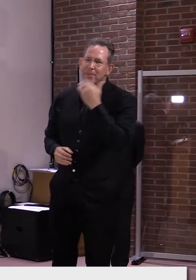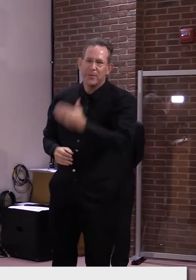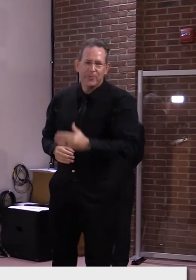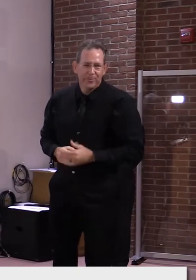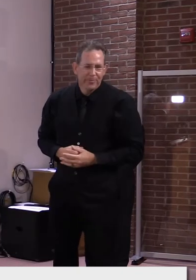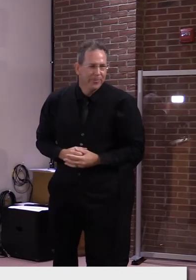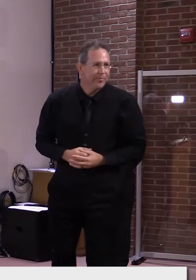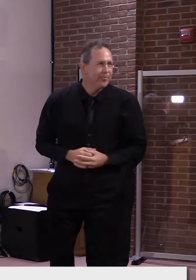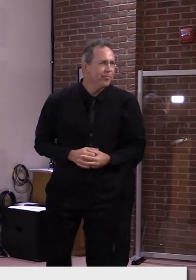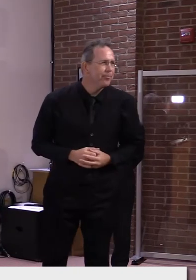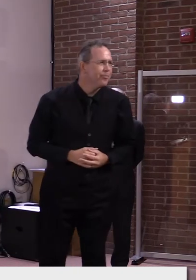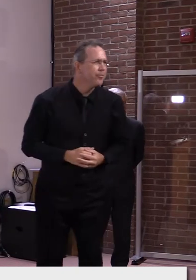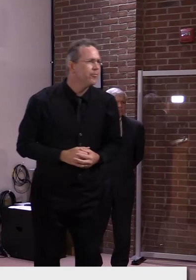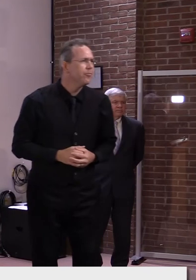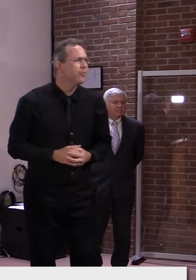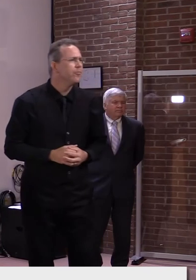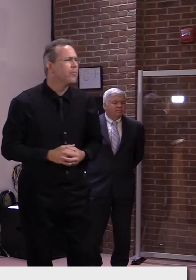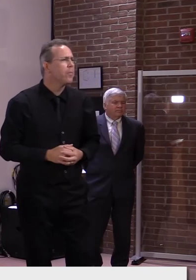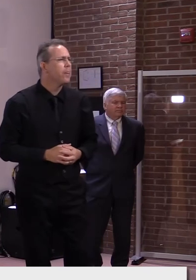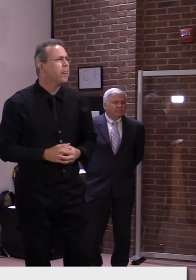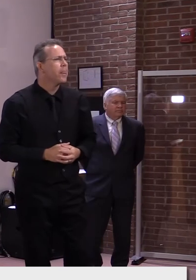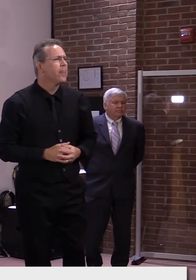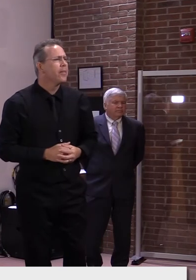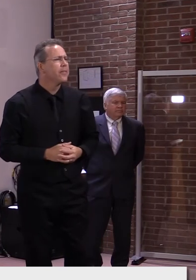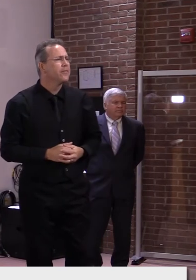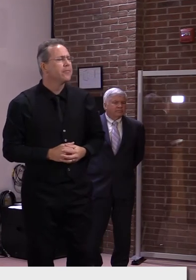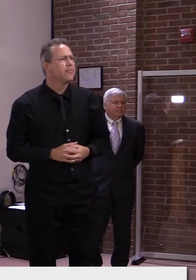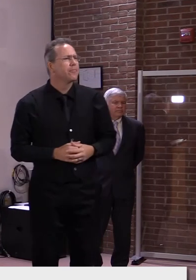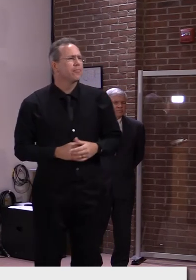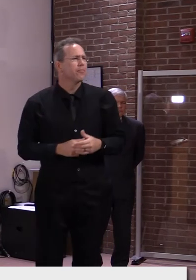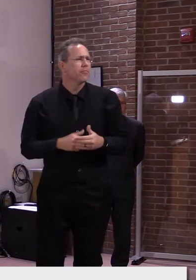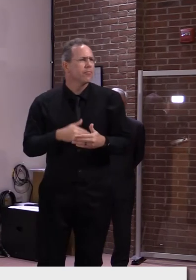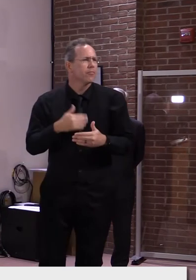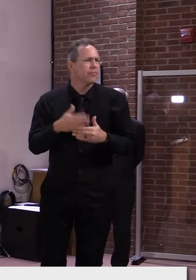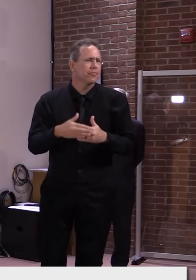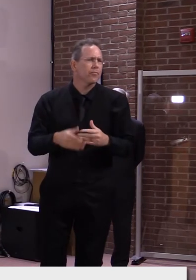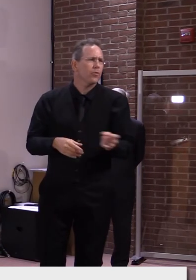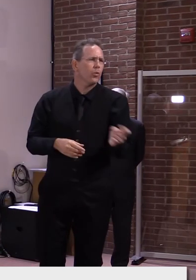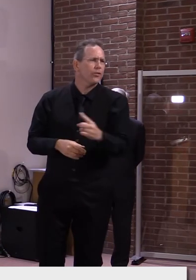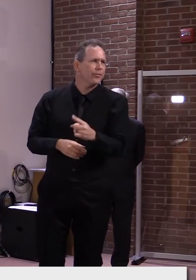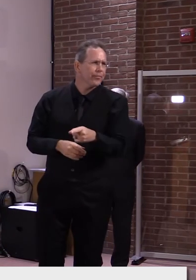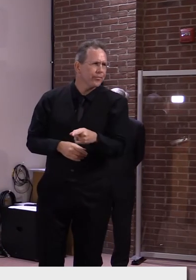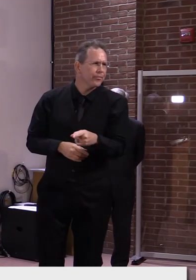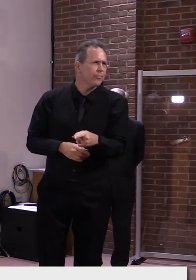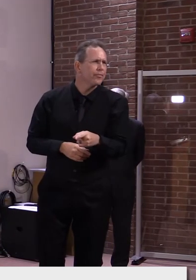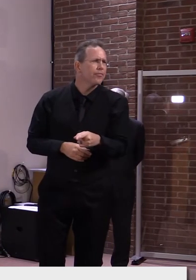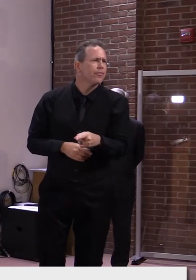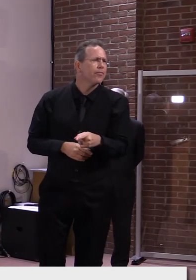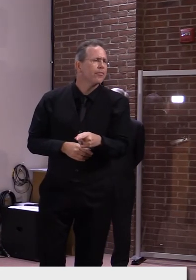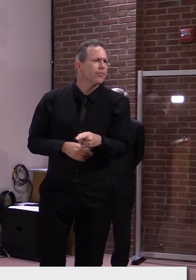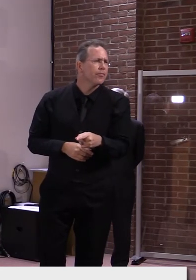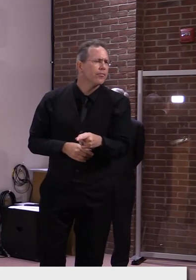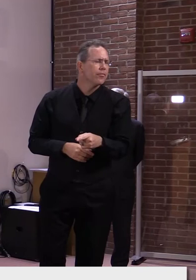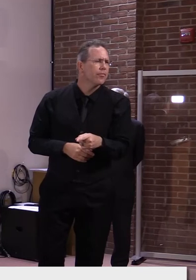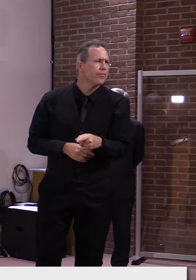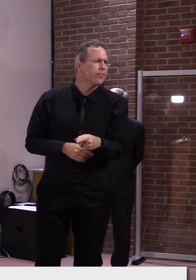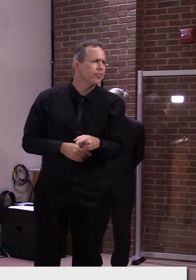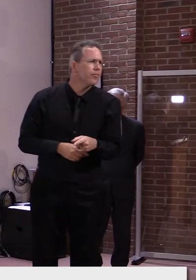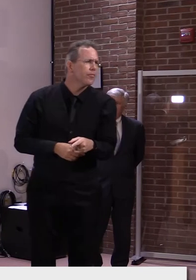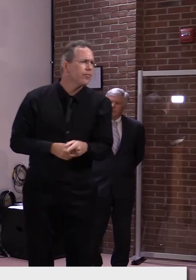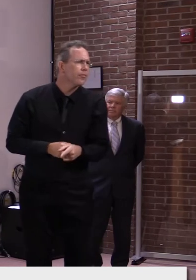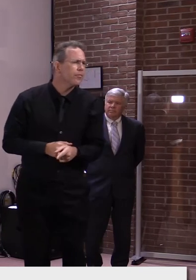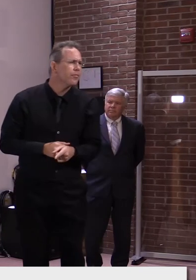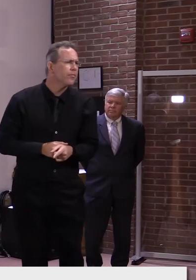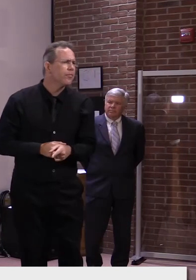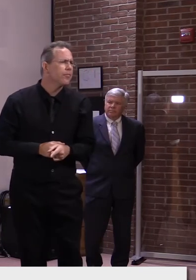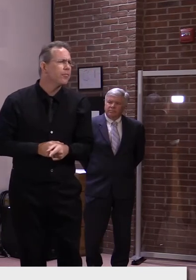Yes, is there any insight into this duplicate reporting issue with the CDC? Did they change how they're receiving reports? It just seems